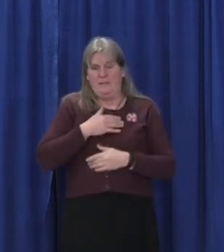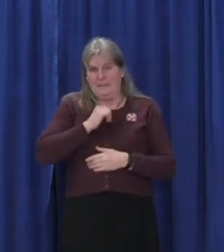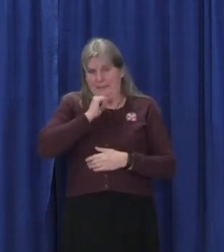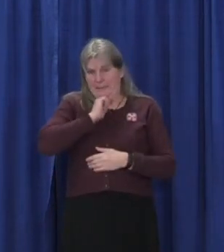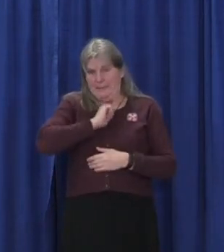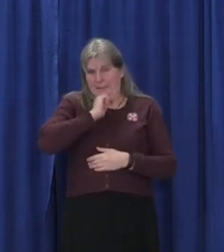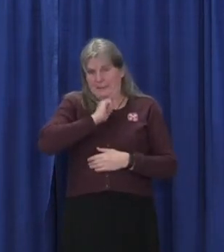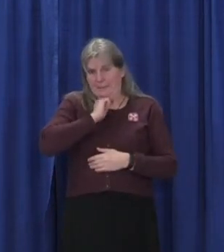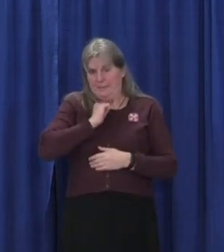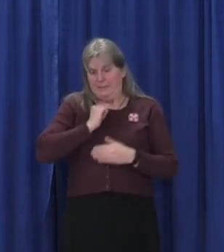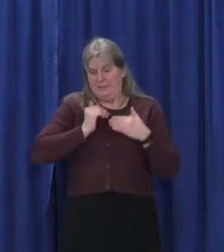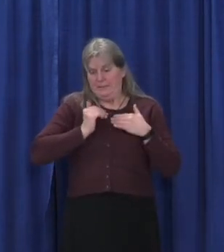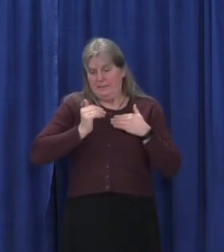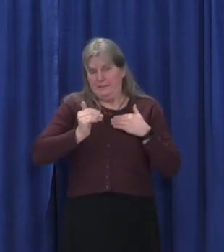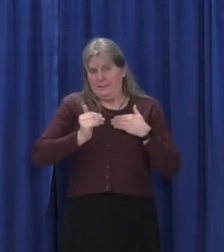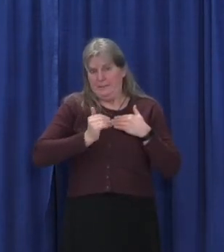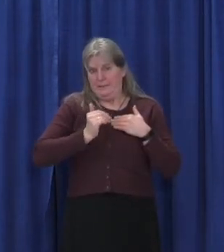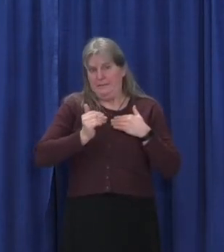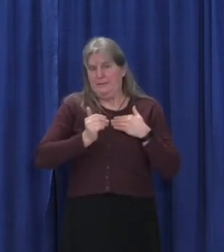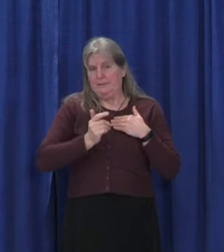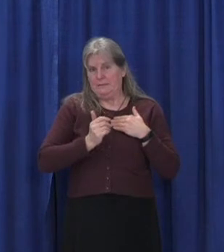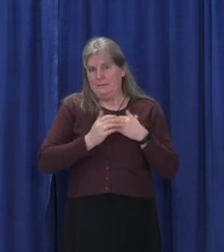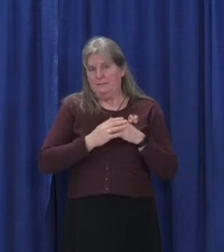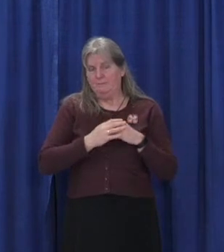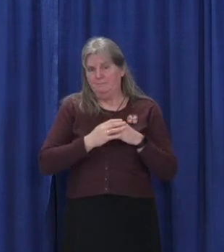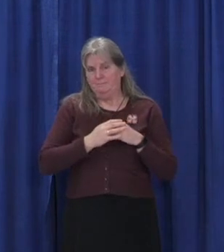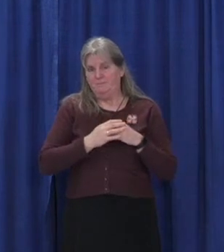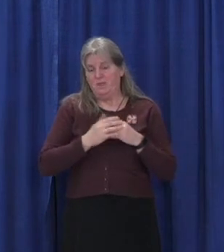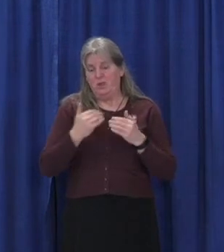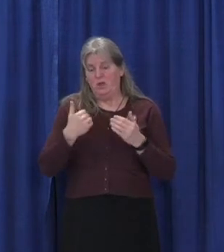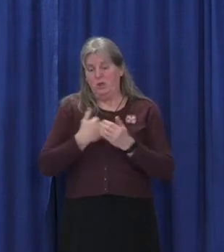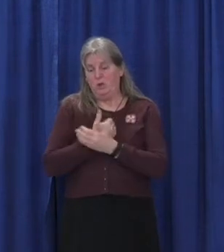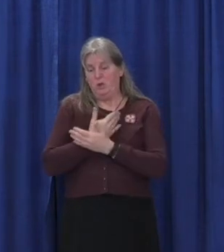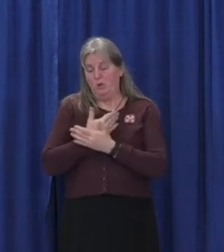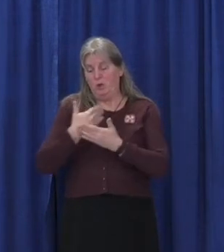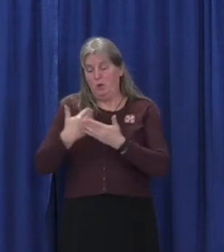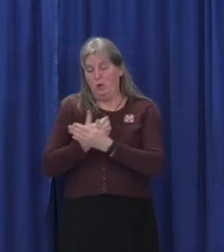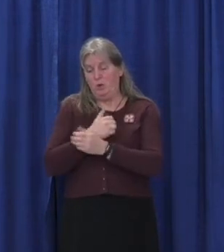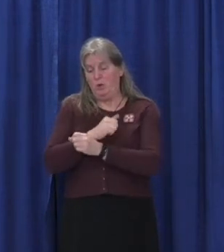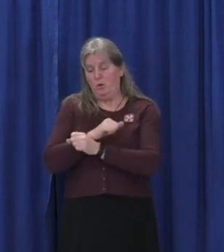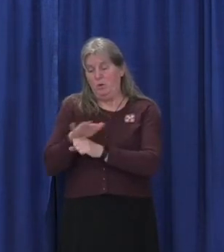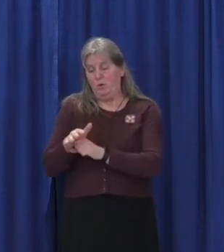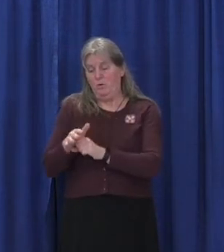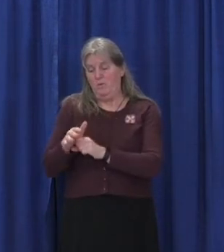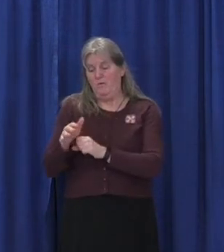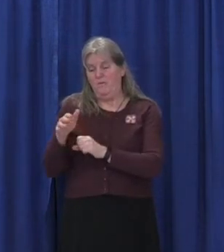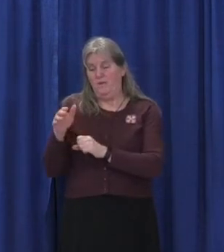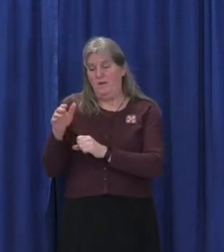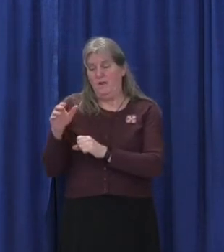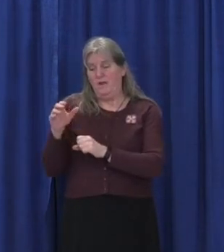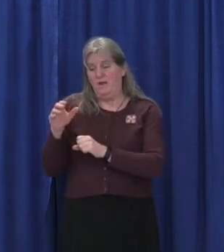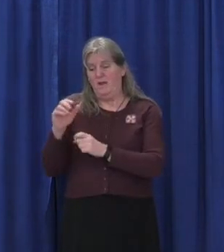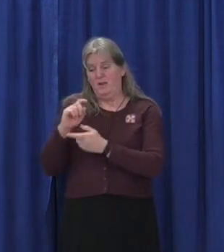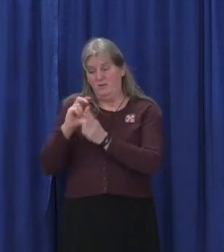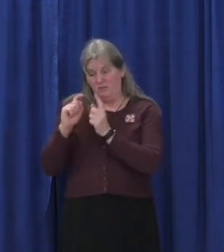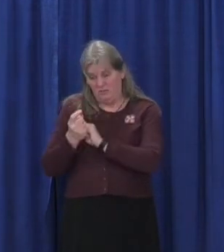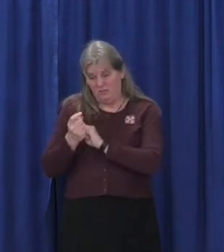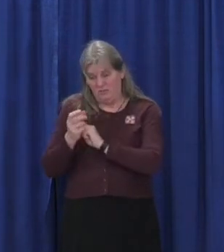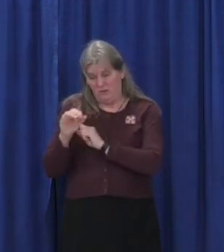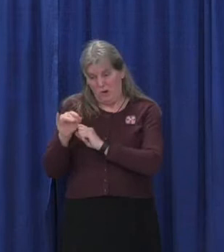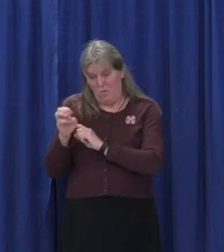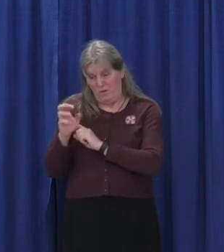that lie ahead. We have a new variant on the horizon, and it's spreading rapidly